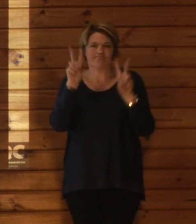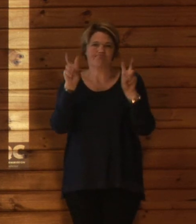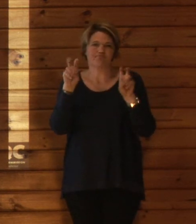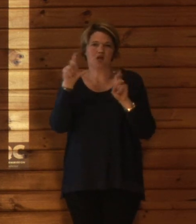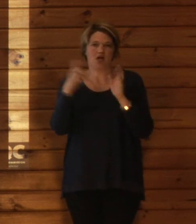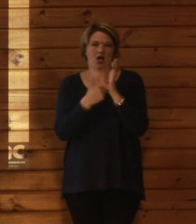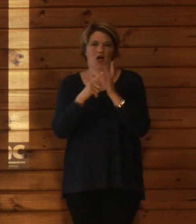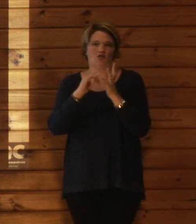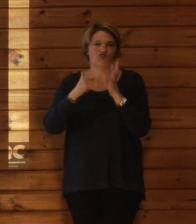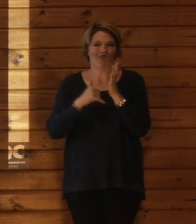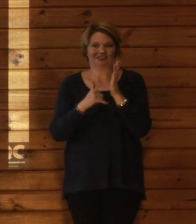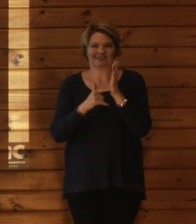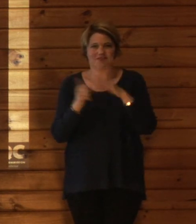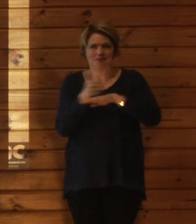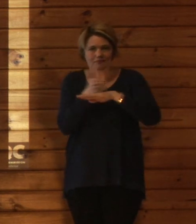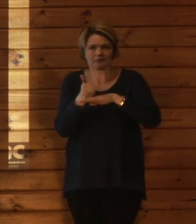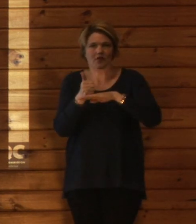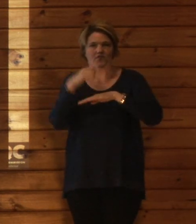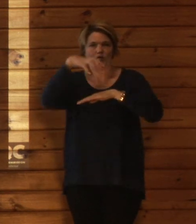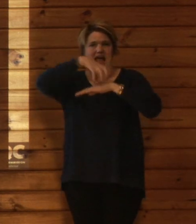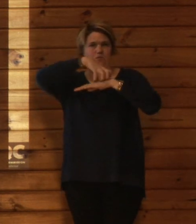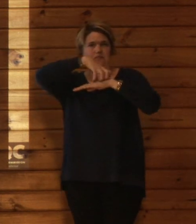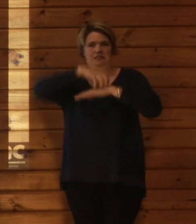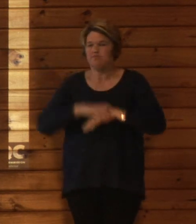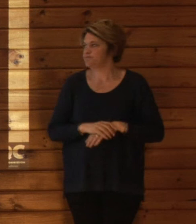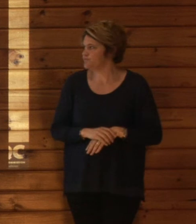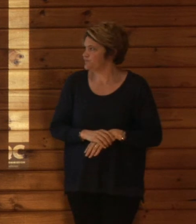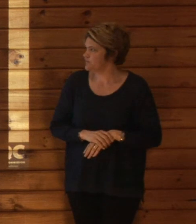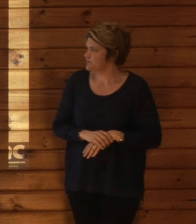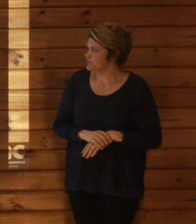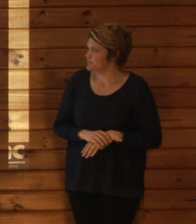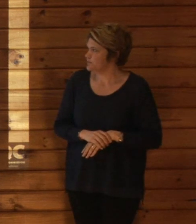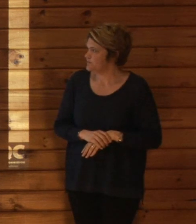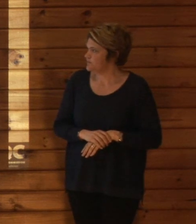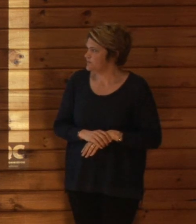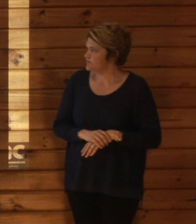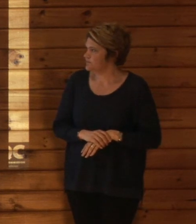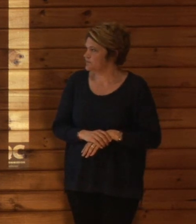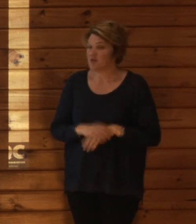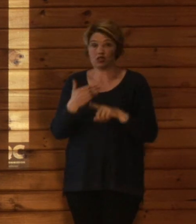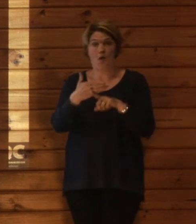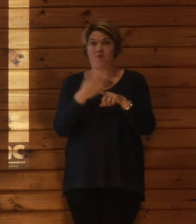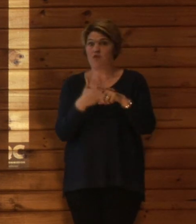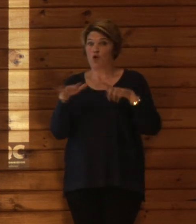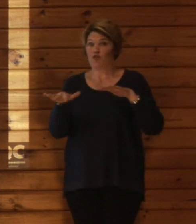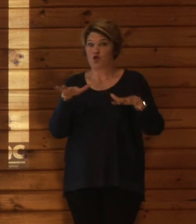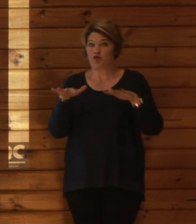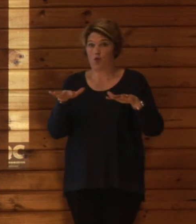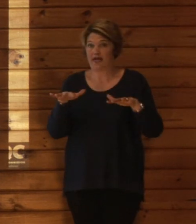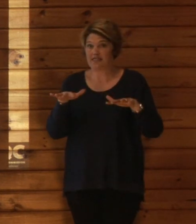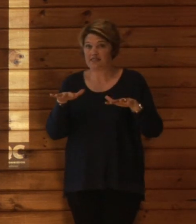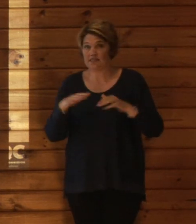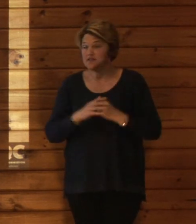That's what this shows us here, actually. Before the earthquake, you would have had, let's say that's a metre and a half worth